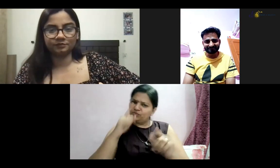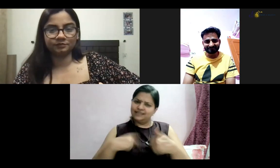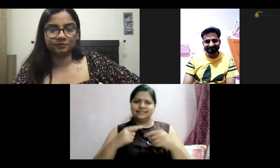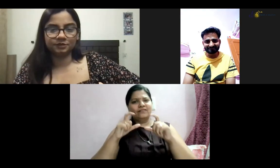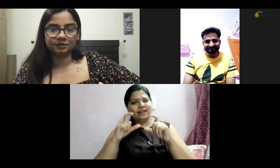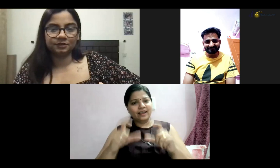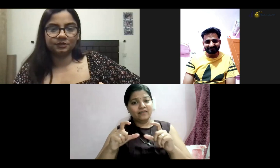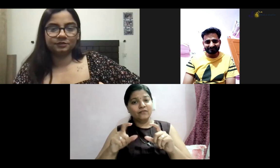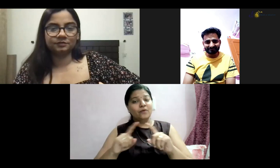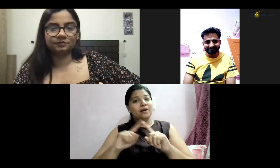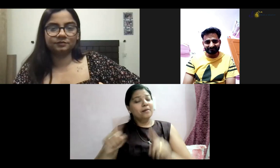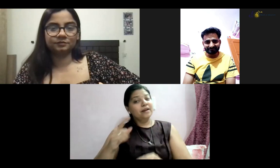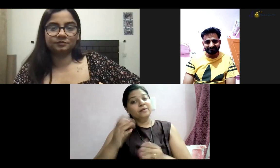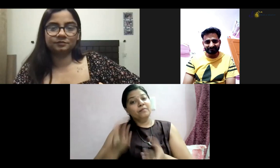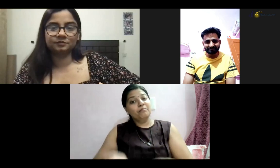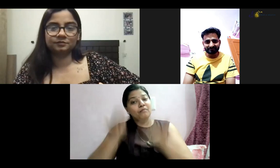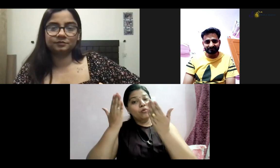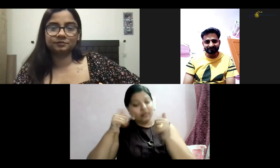for.